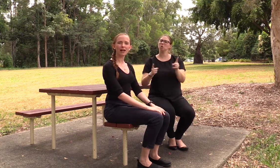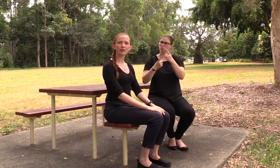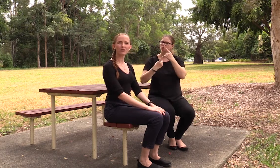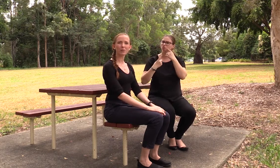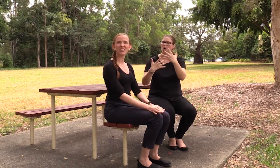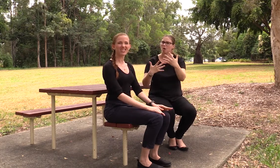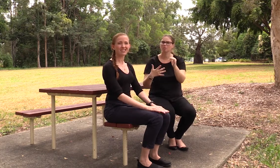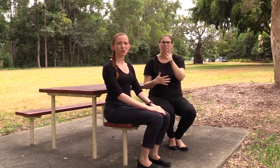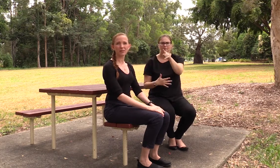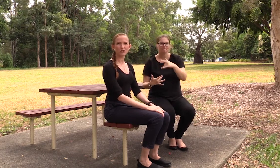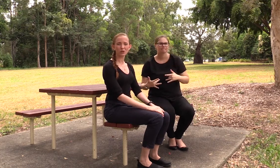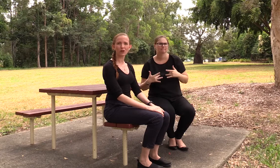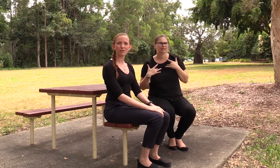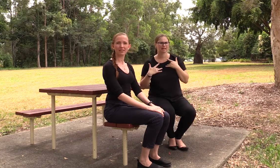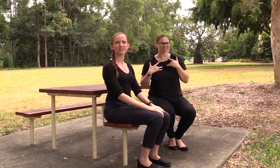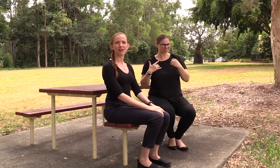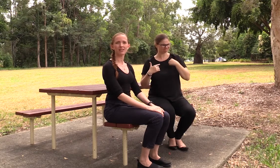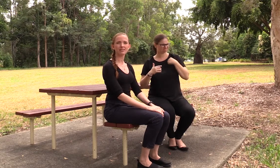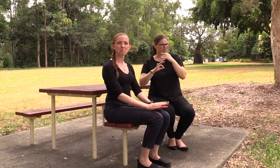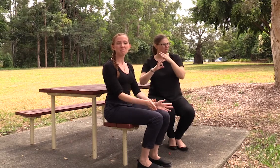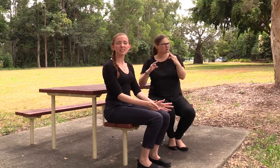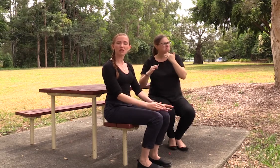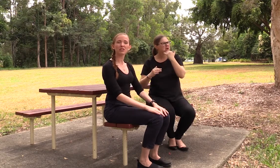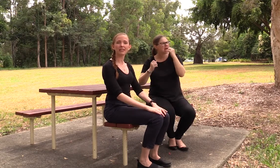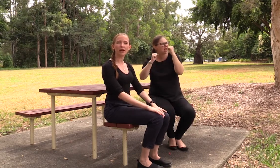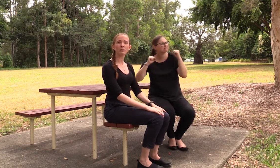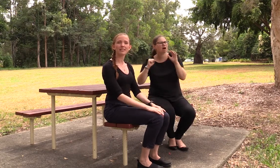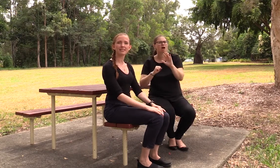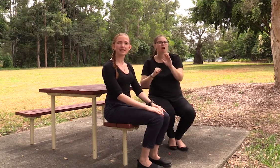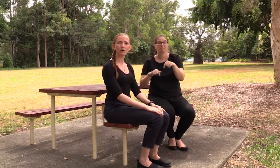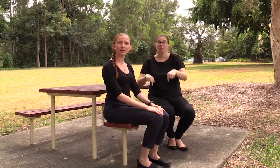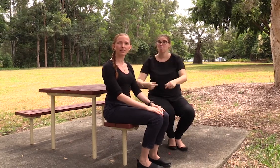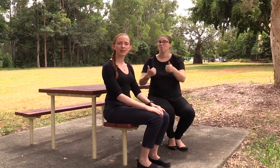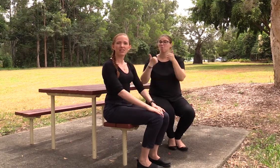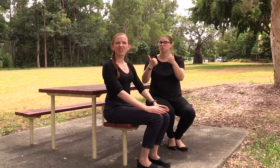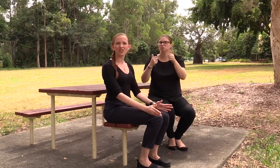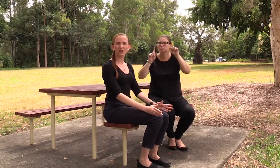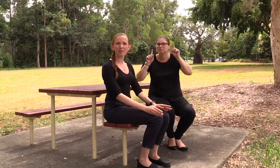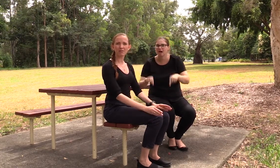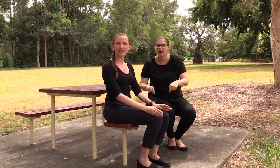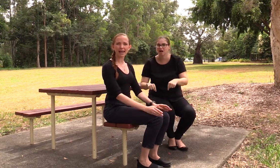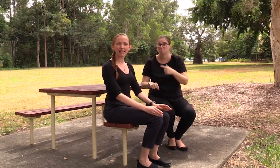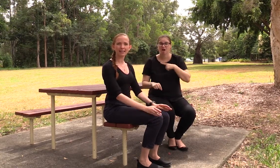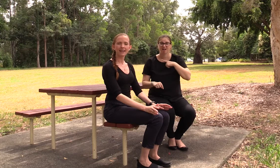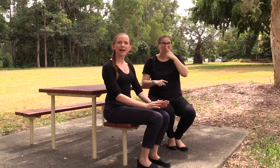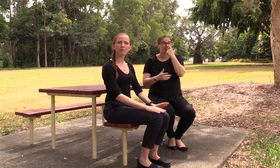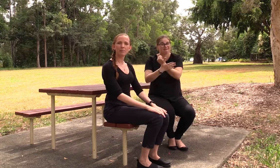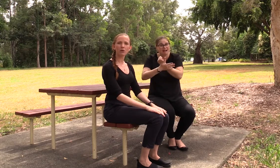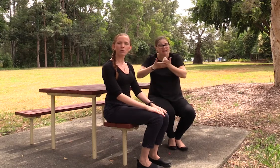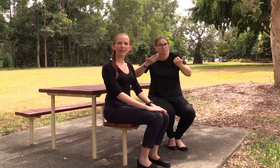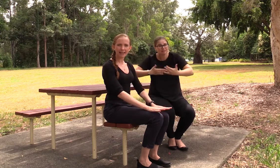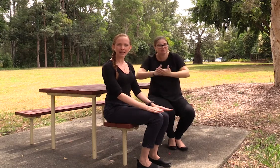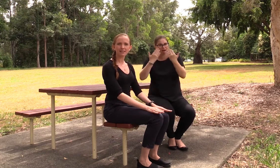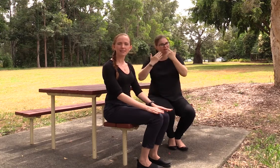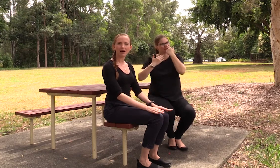you feel like you're someone who doesn't normally do a lot of exercise, these are a really great one to start with. You can do them every day, and